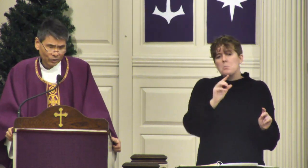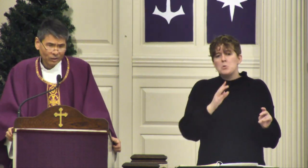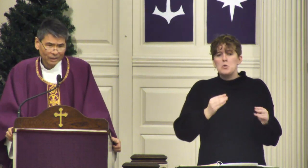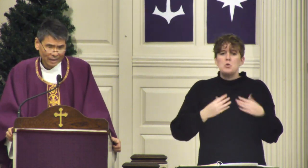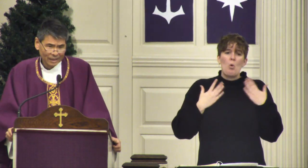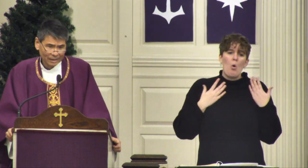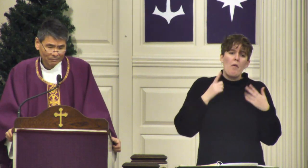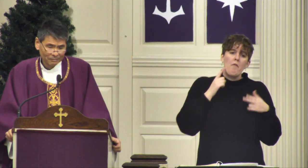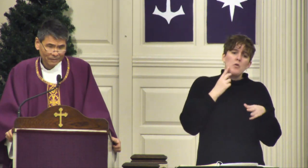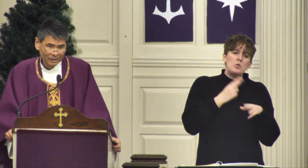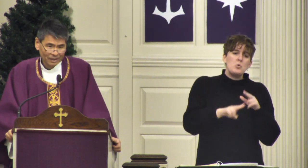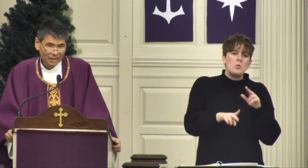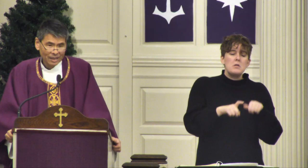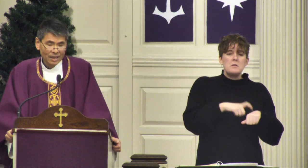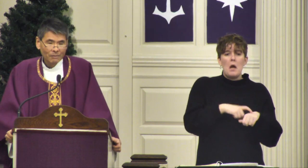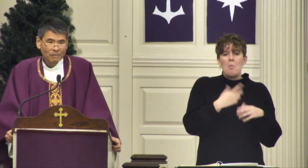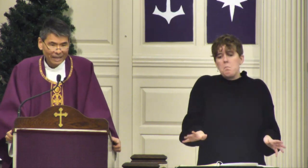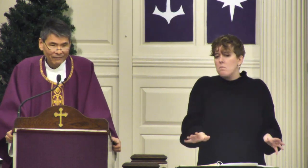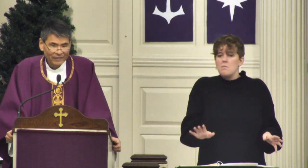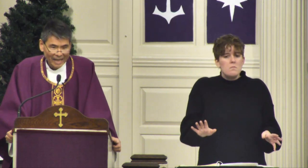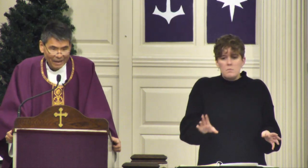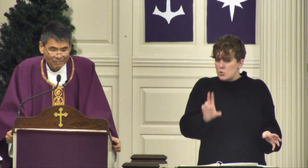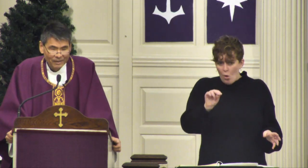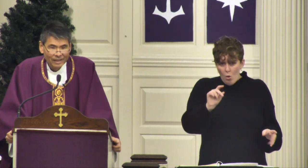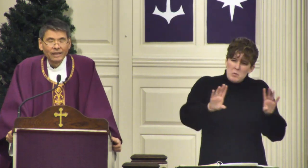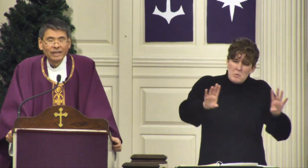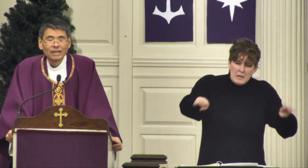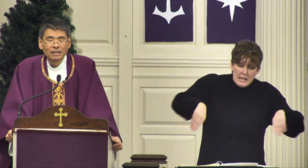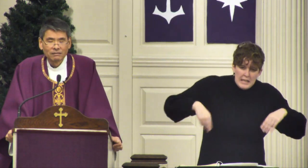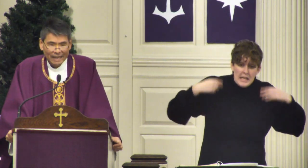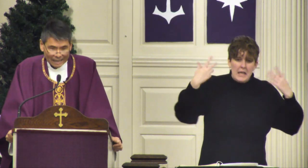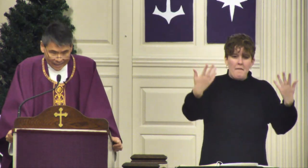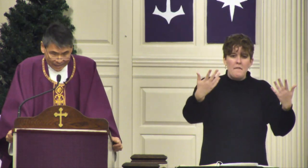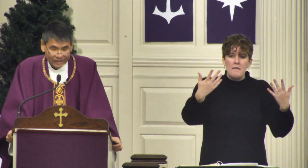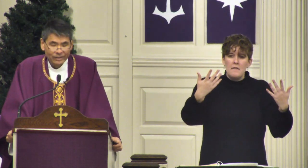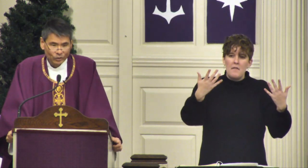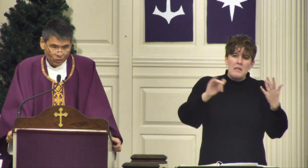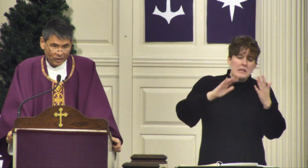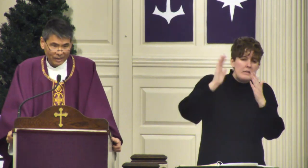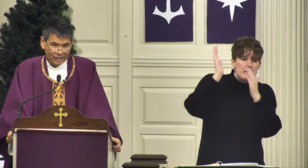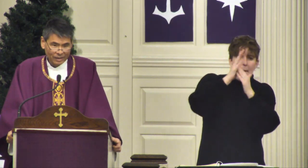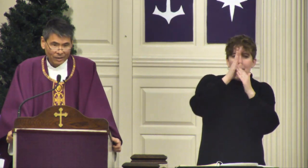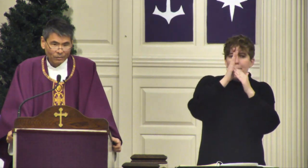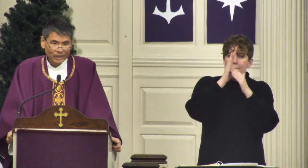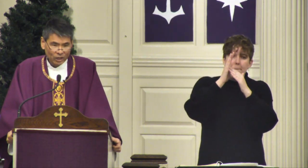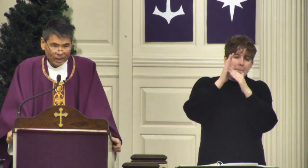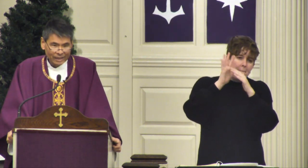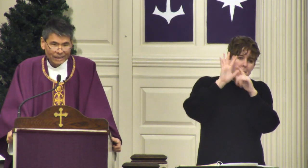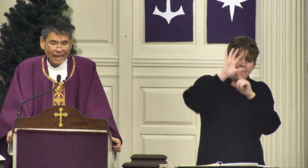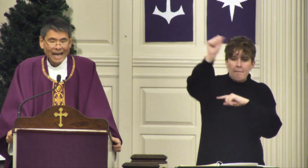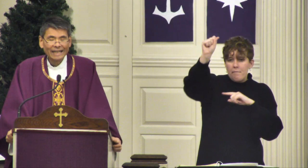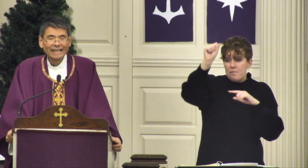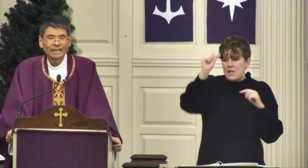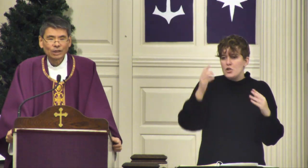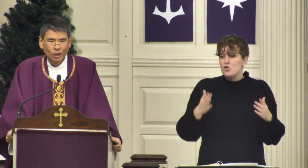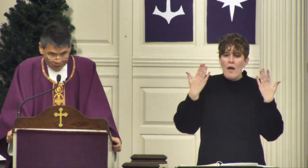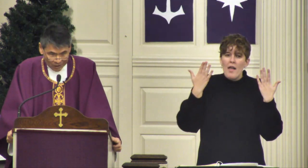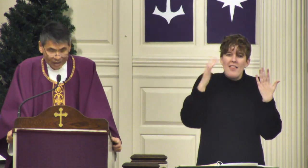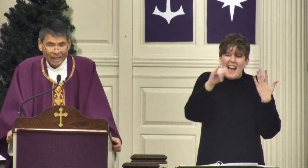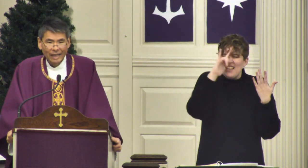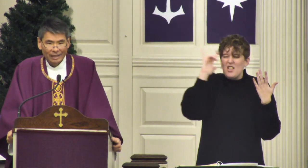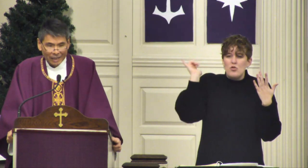short time, but give them the greatest joy, which is an